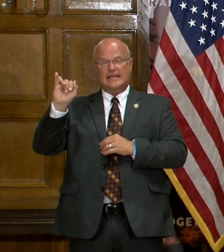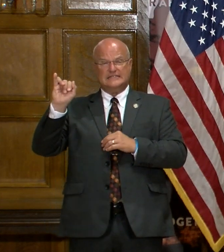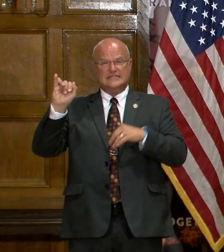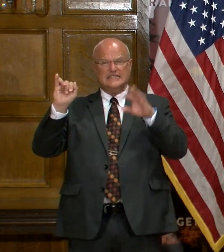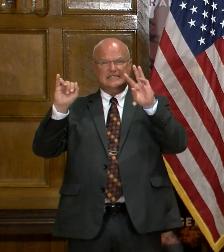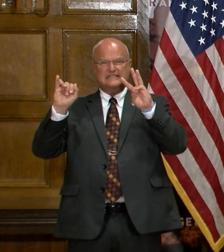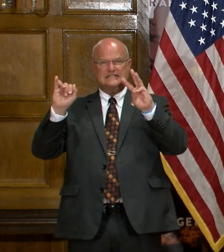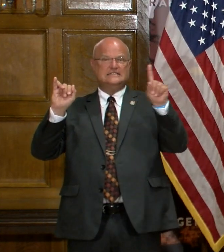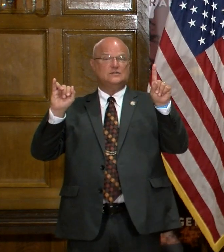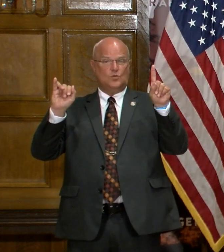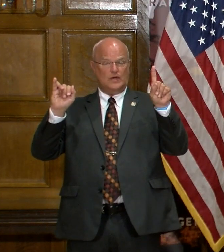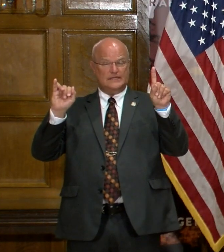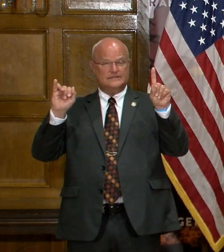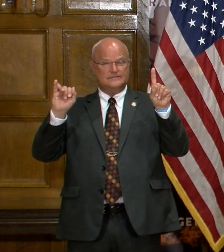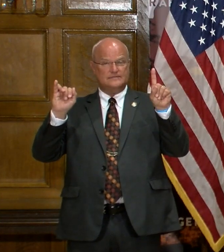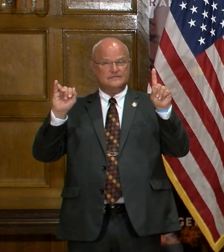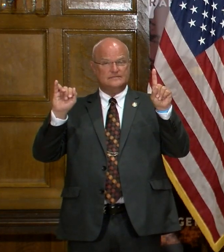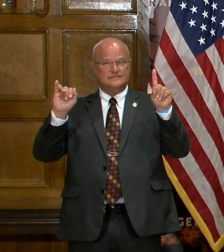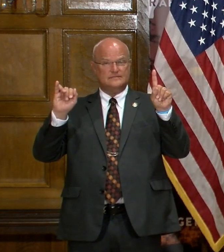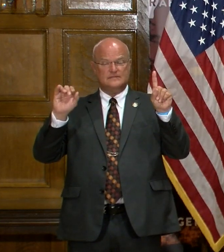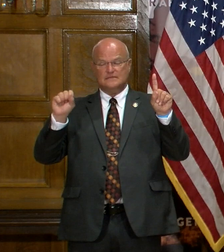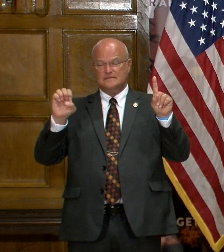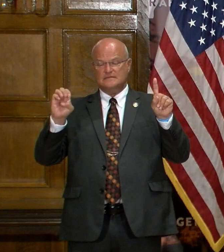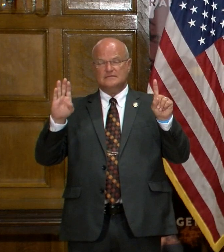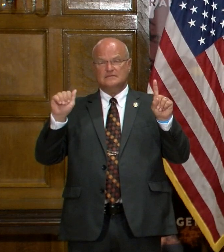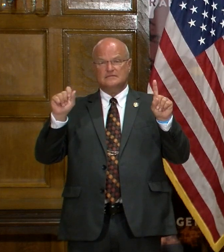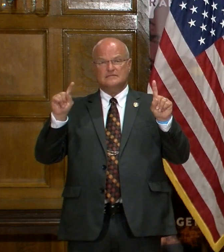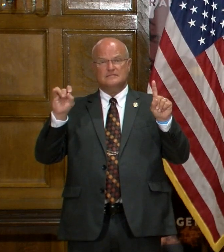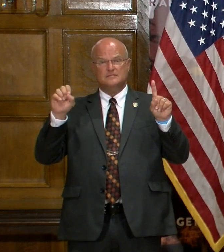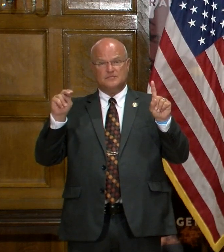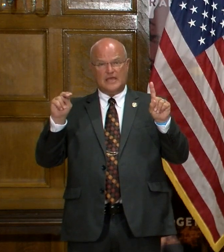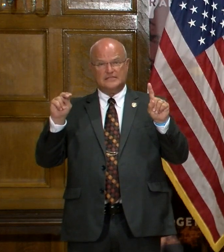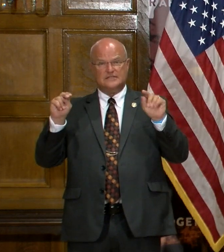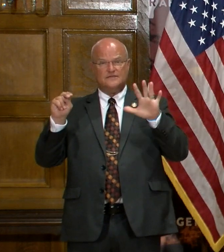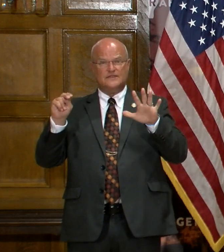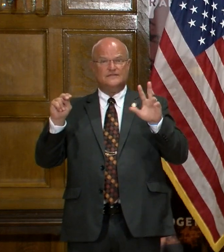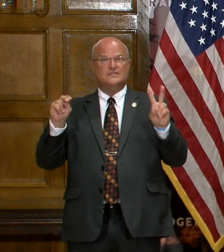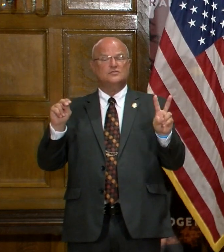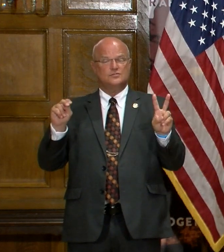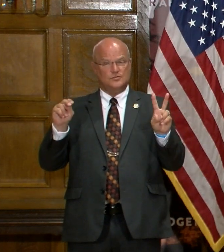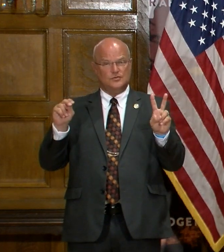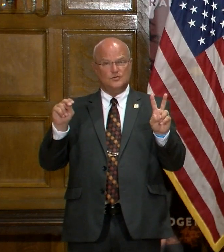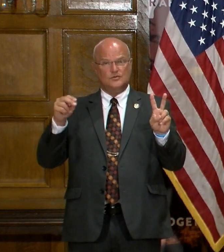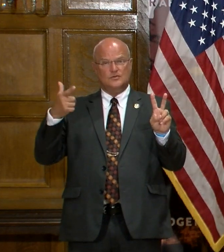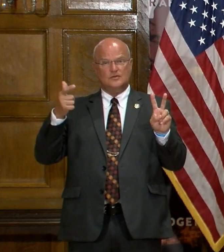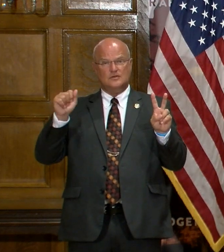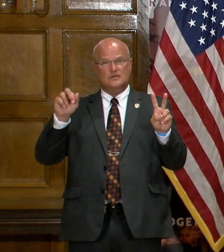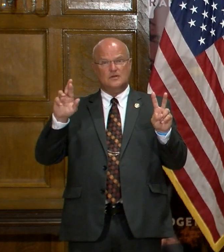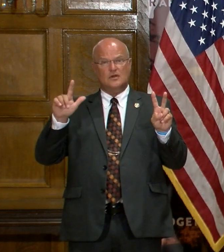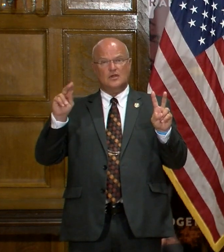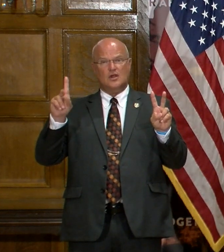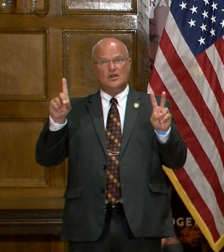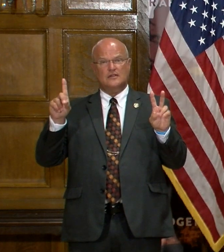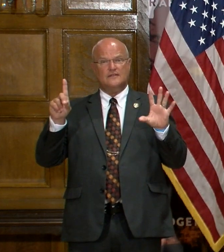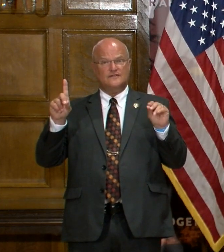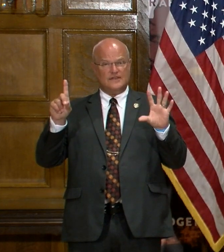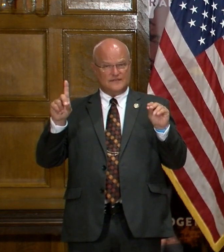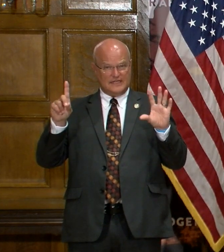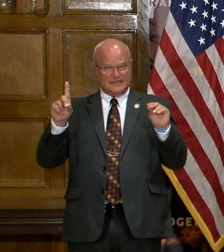with 61 new cases. Sebastian County had 52, Garland County